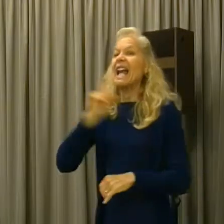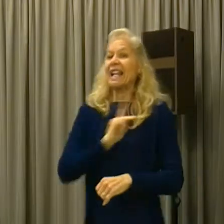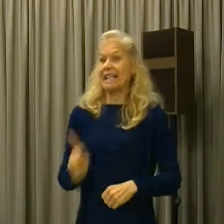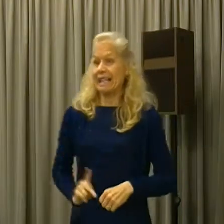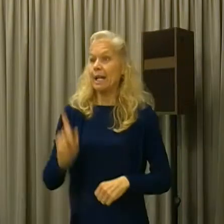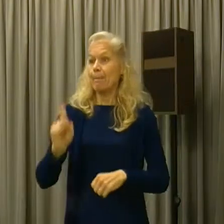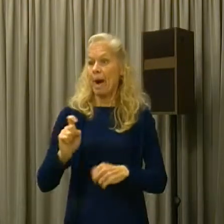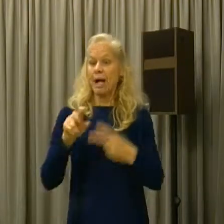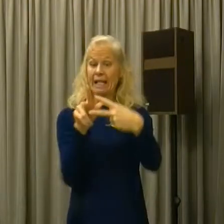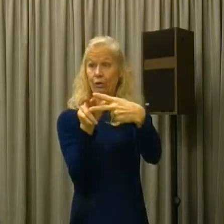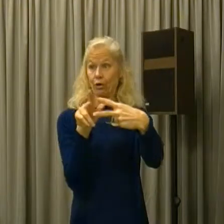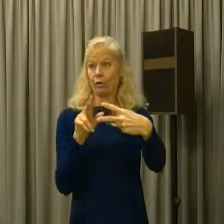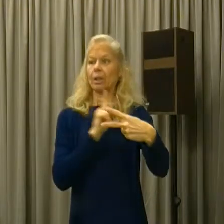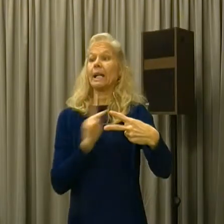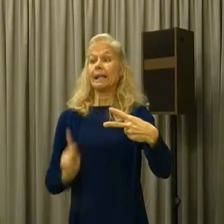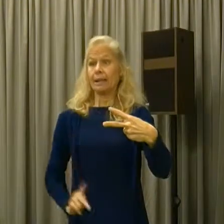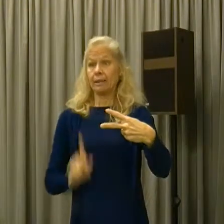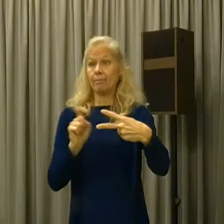Esther 4,